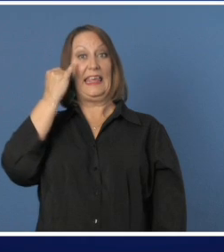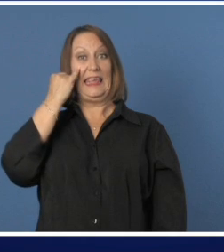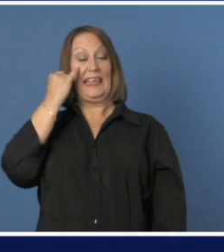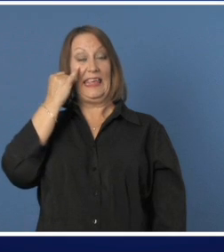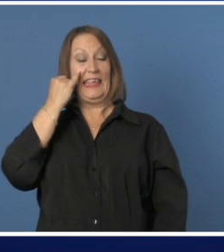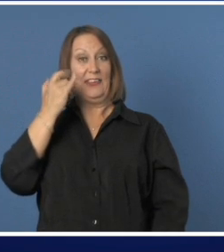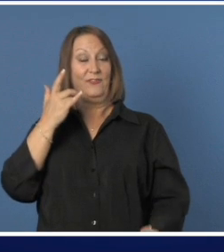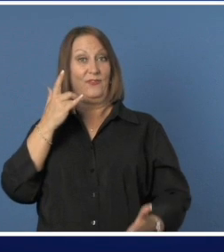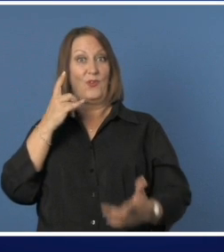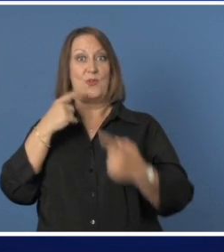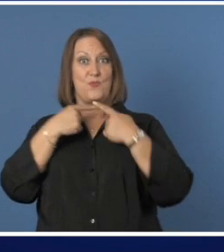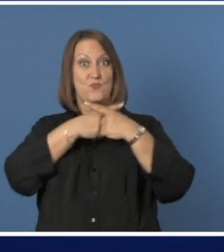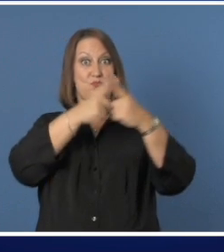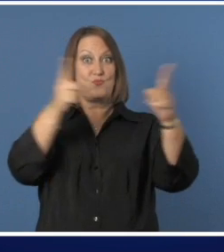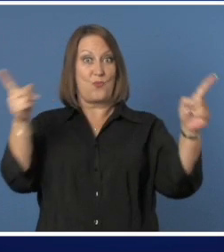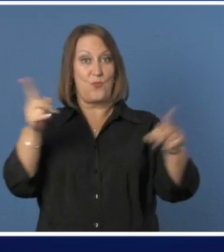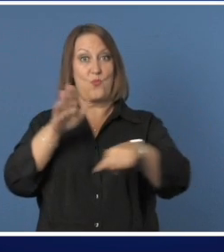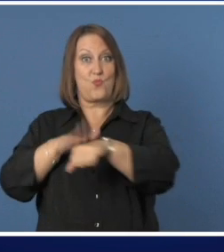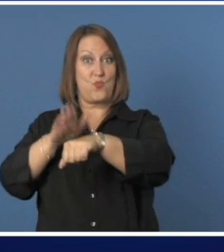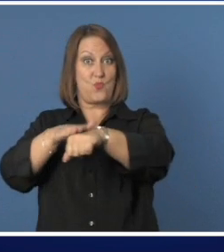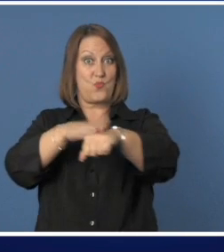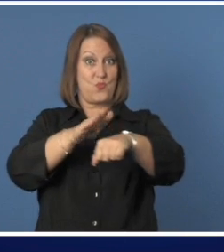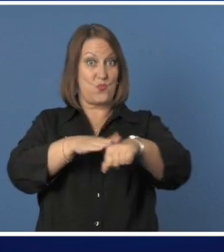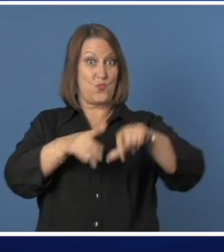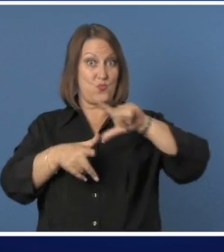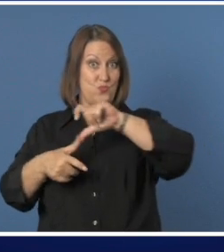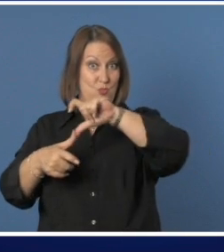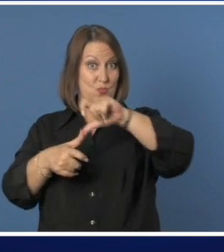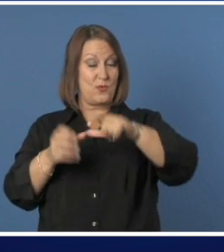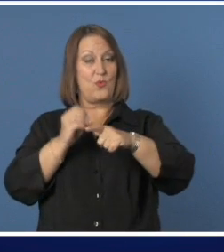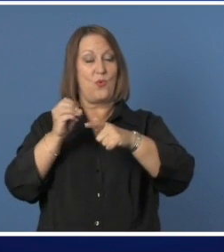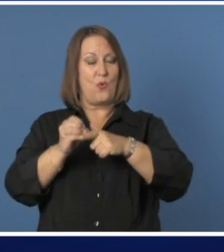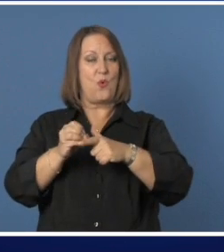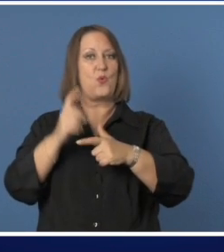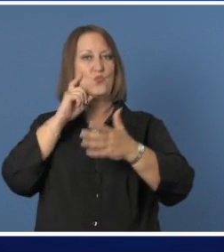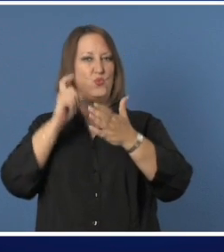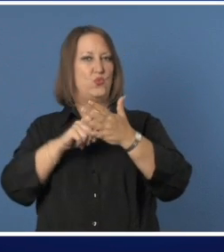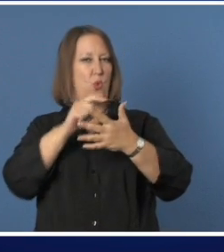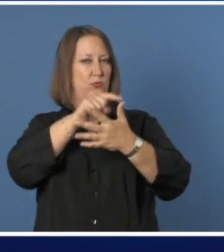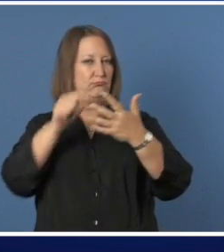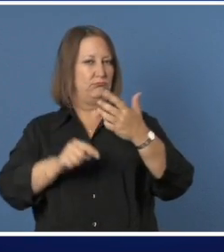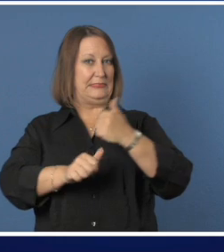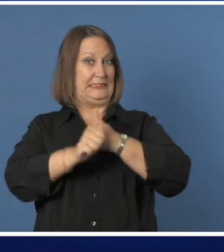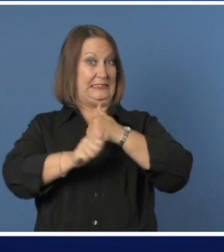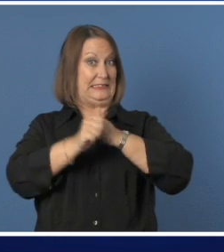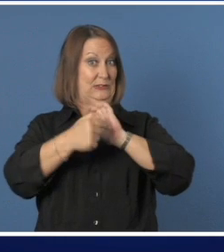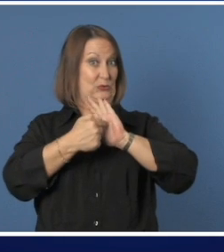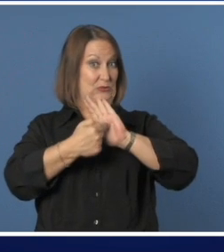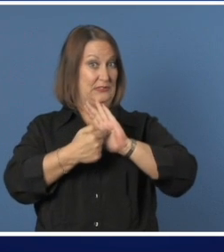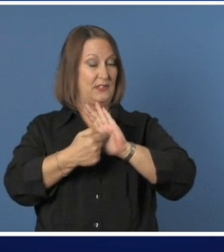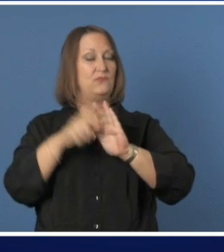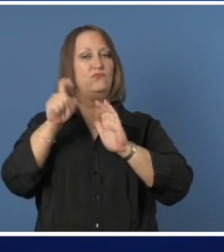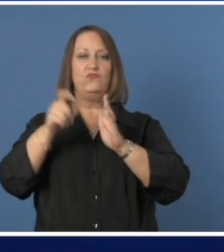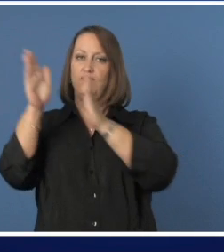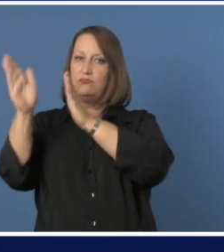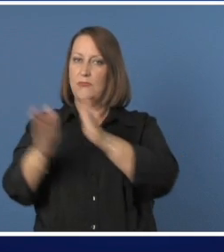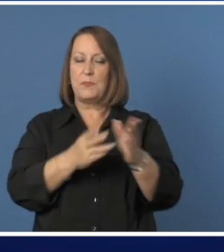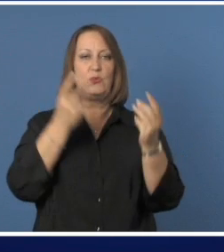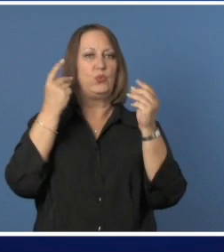if you see approaching storms or any of the danger signs be prepared to take shelter